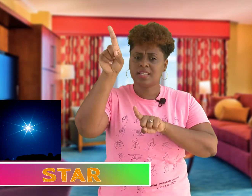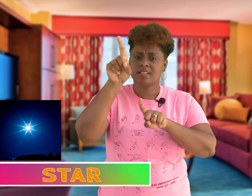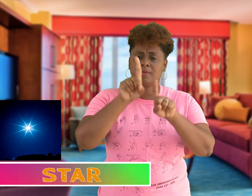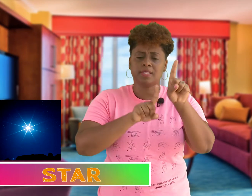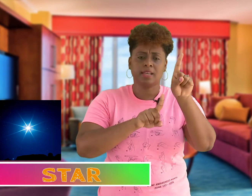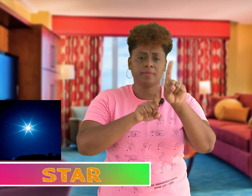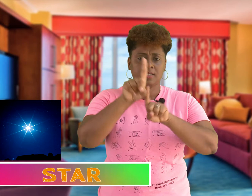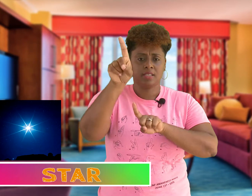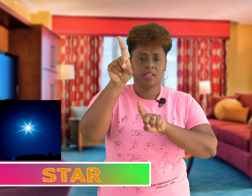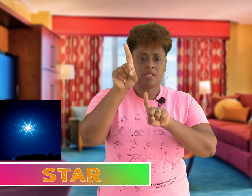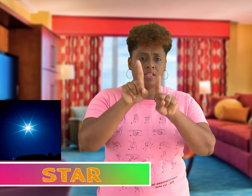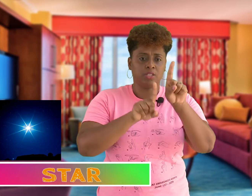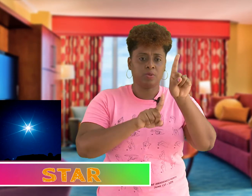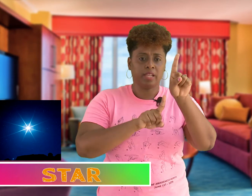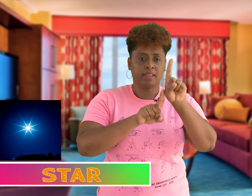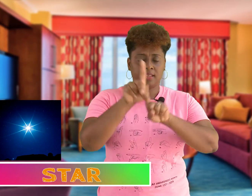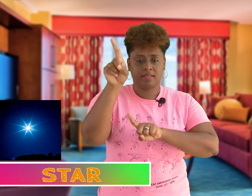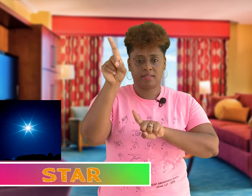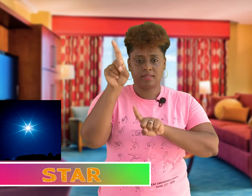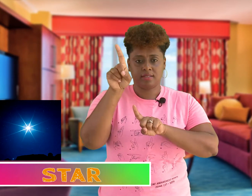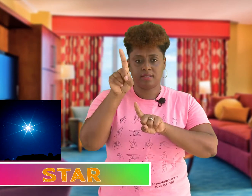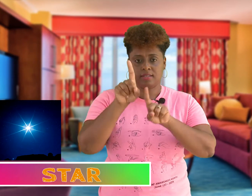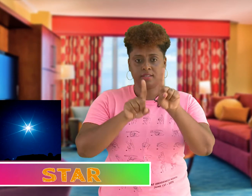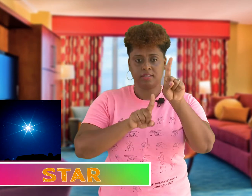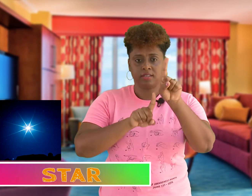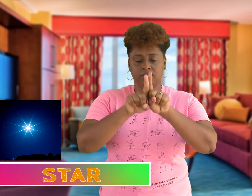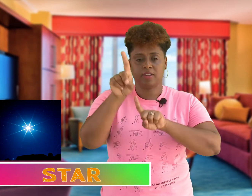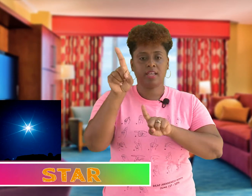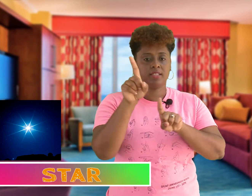star sometimes, you do it like this, right?